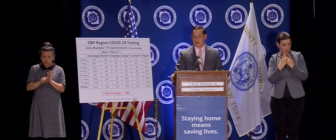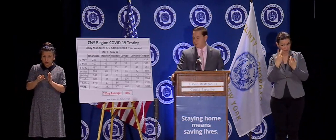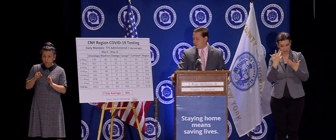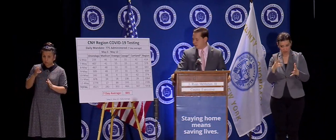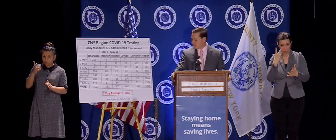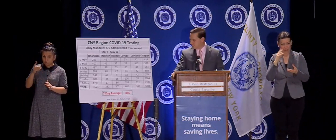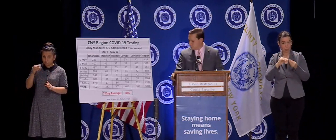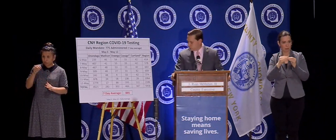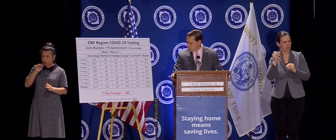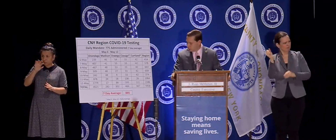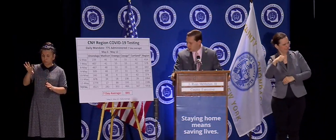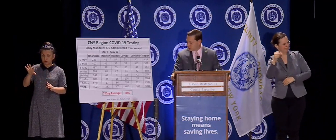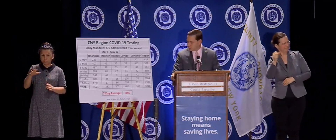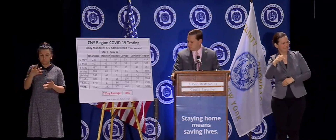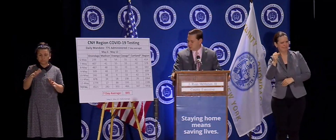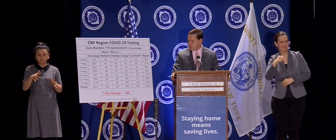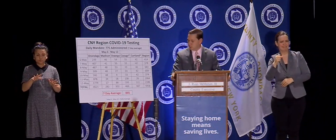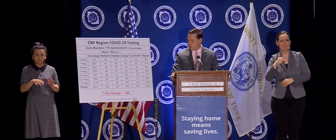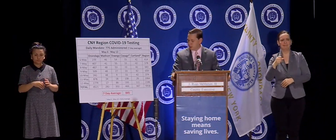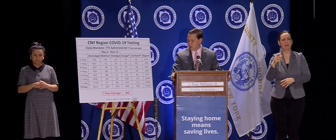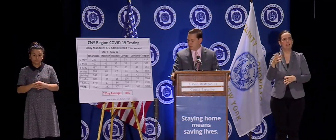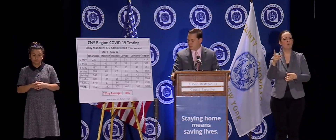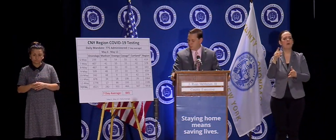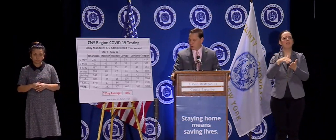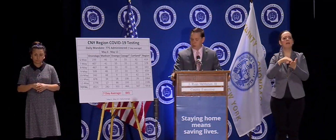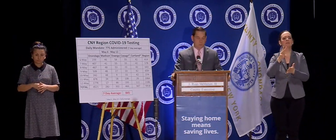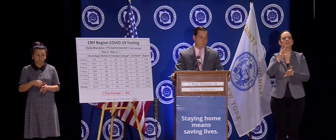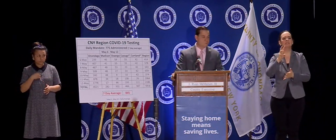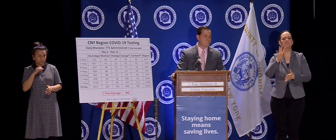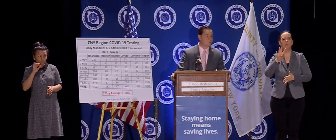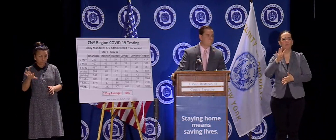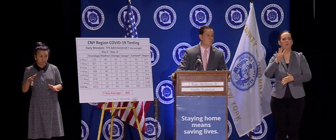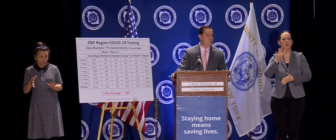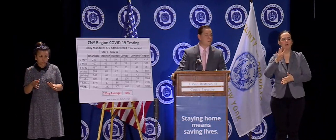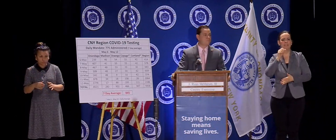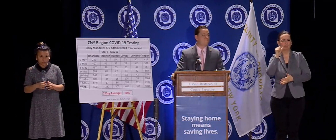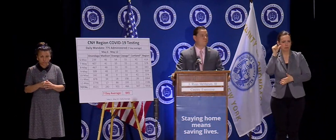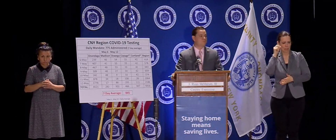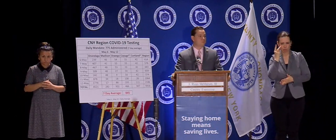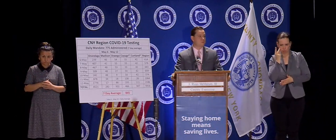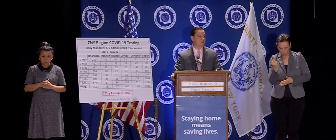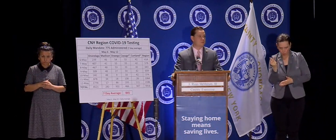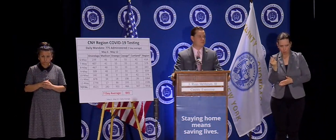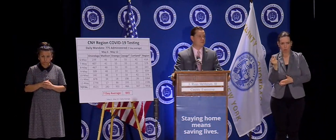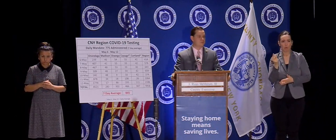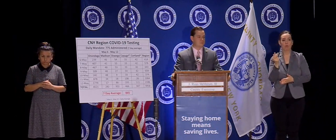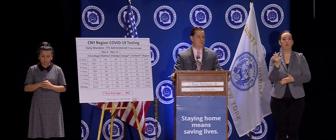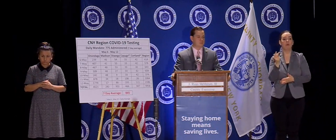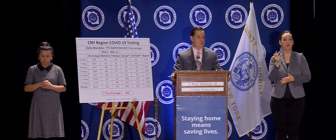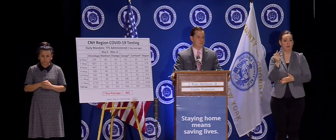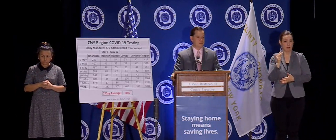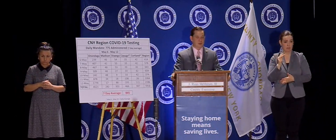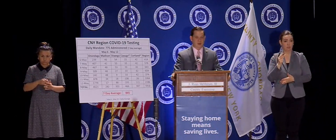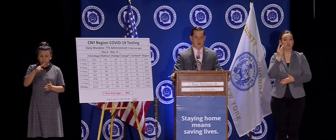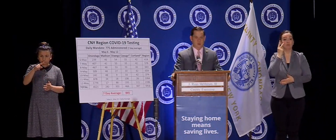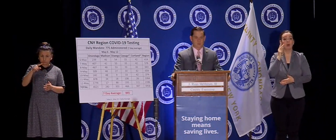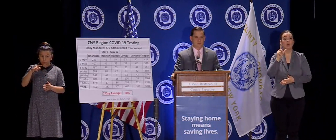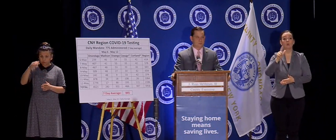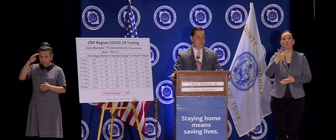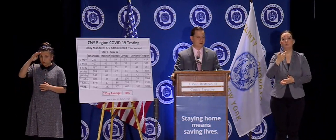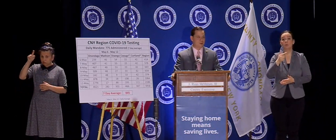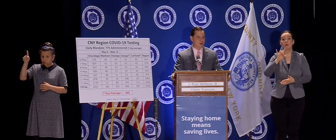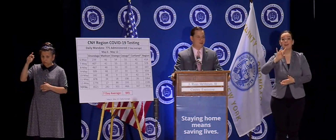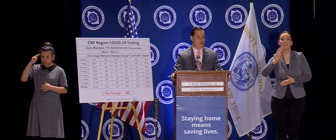got 2186 went to them mid-morning. have they formally agreed that you meet the metric? I don't